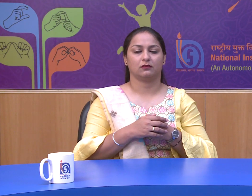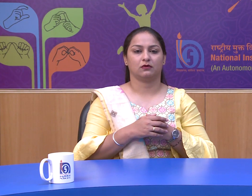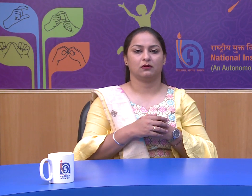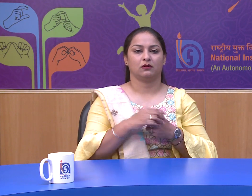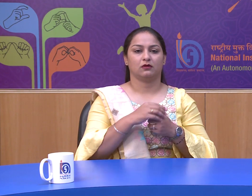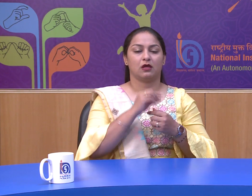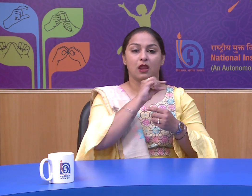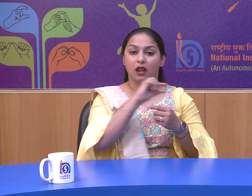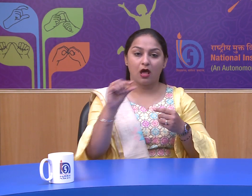Megasthenes,